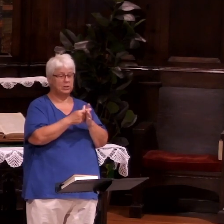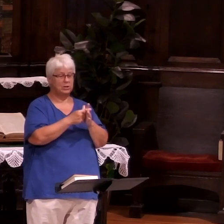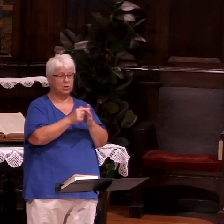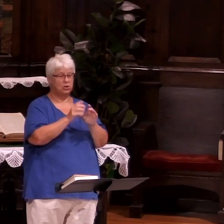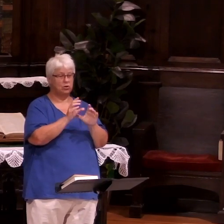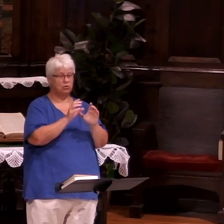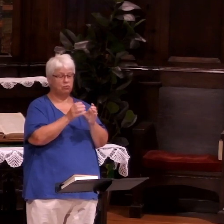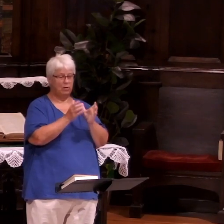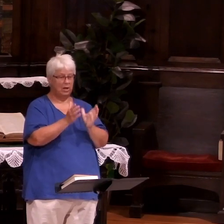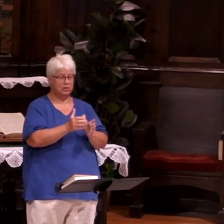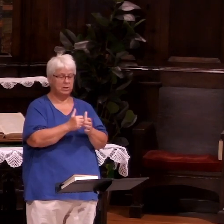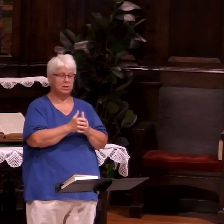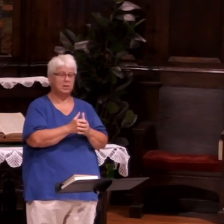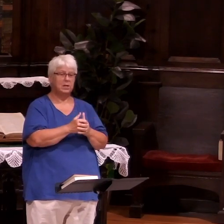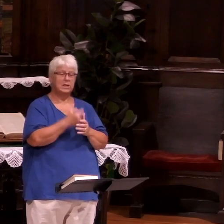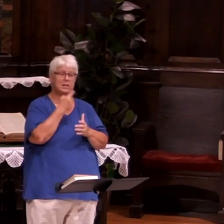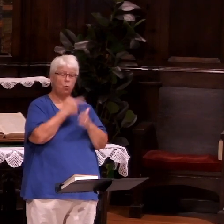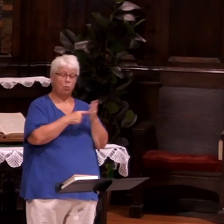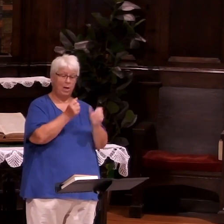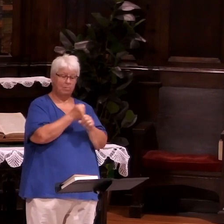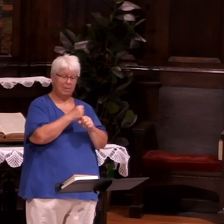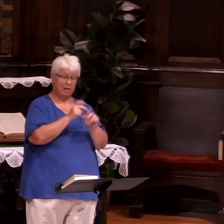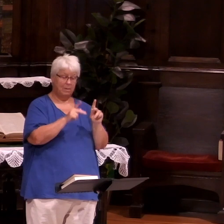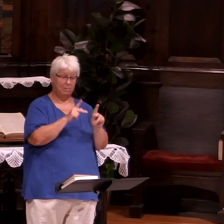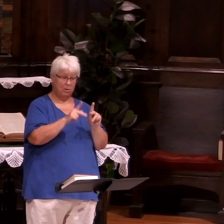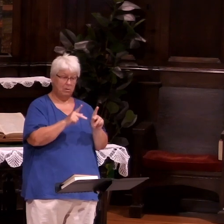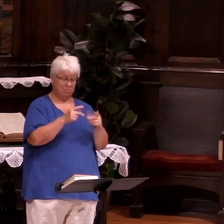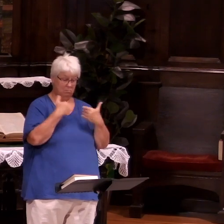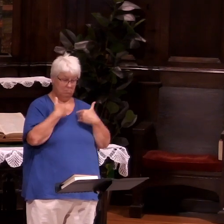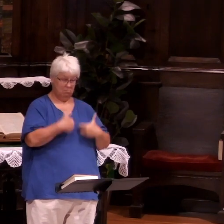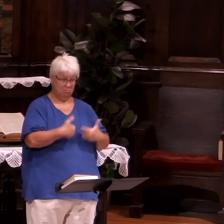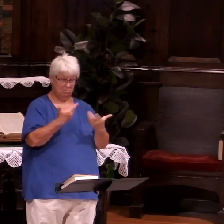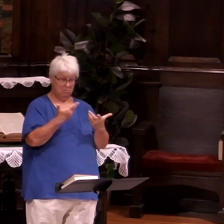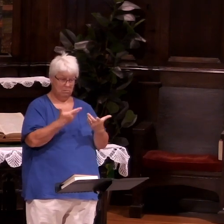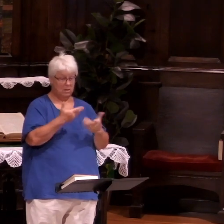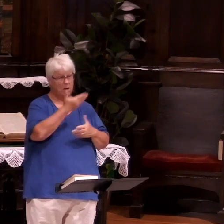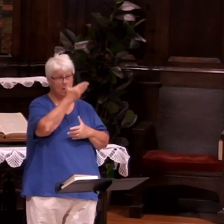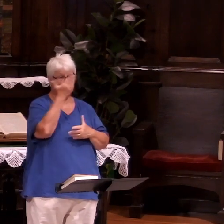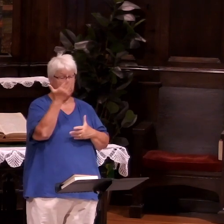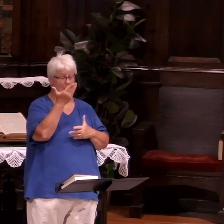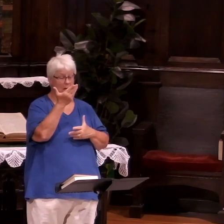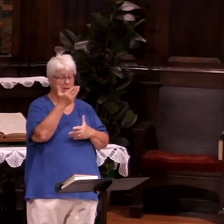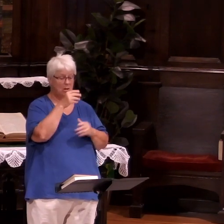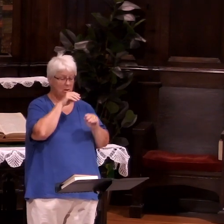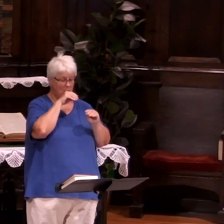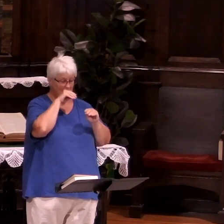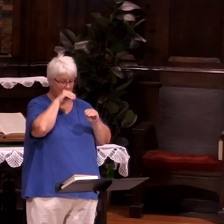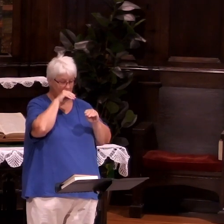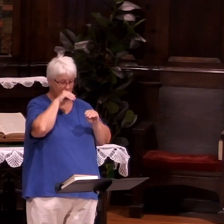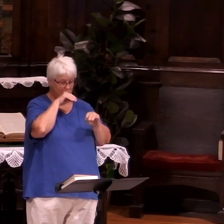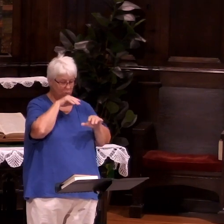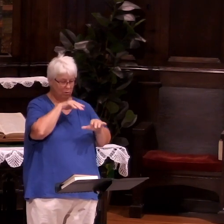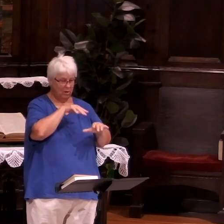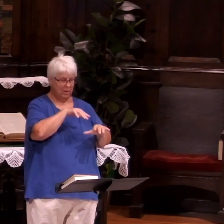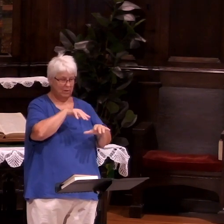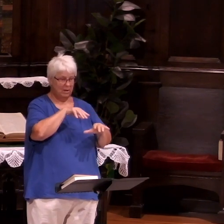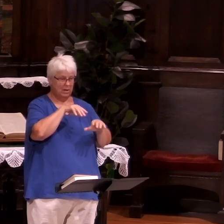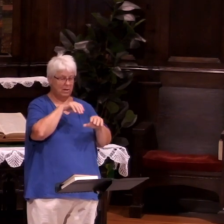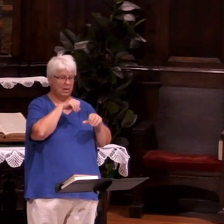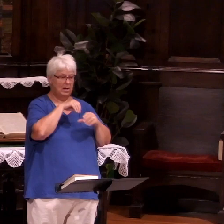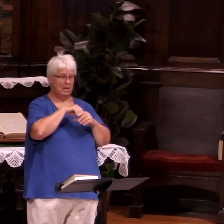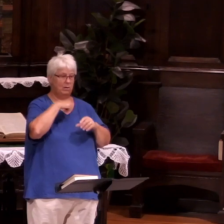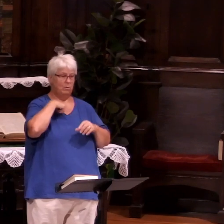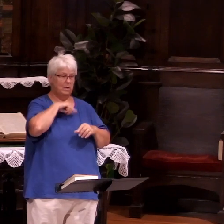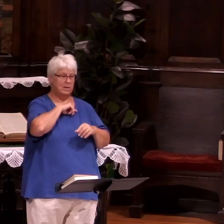us that what made humans human was God literally breathing